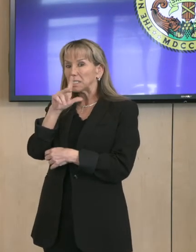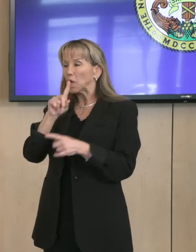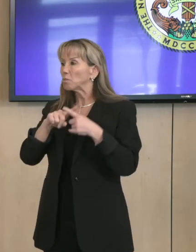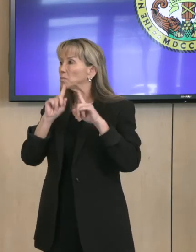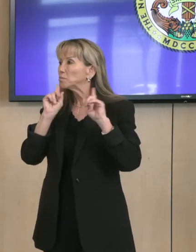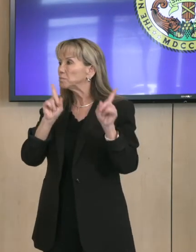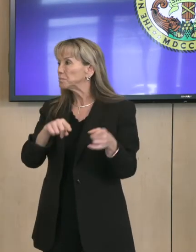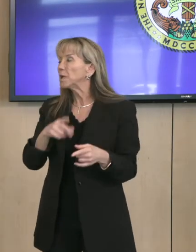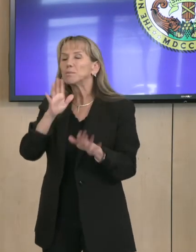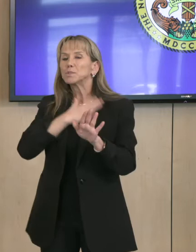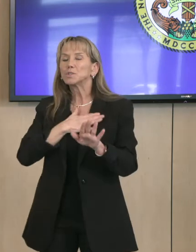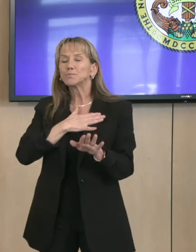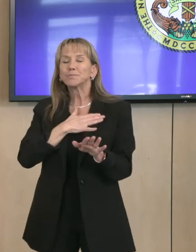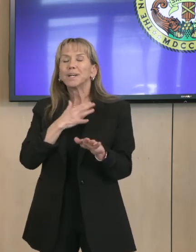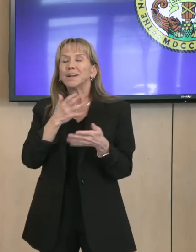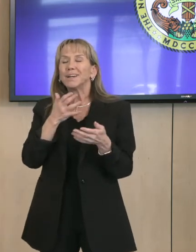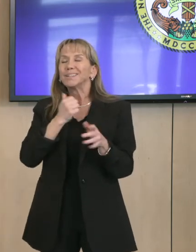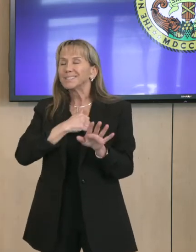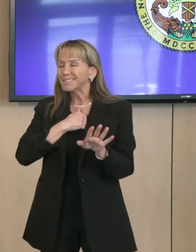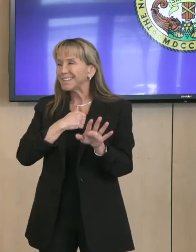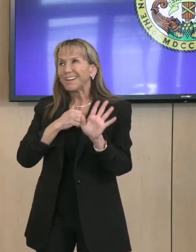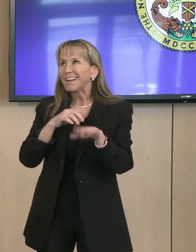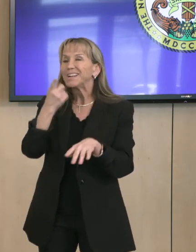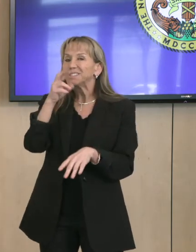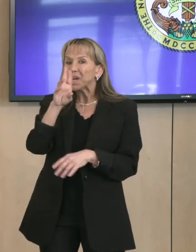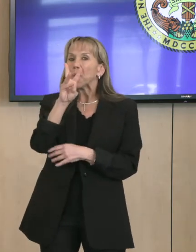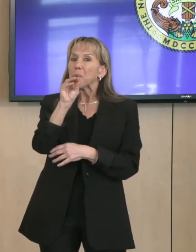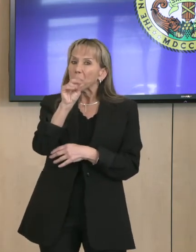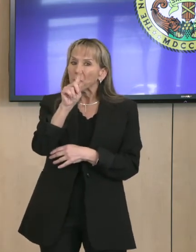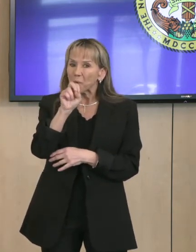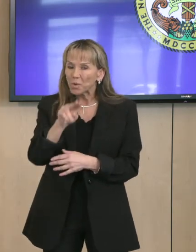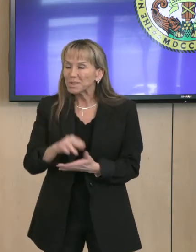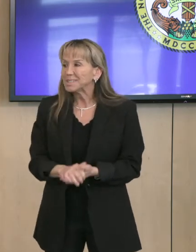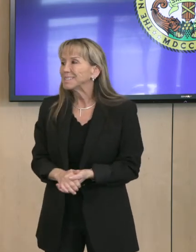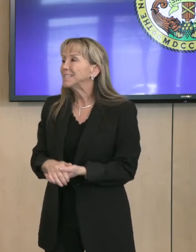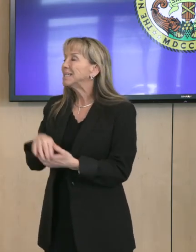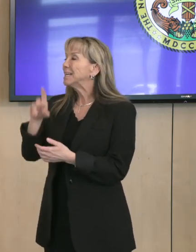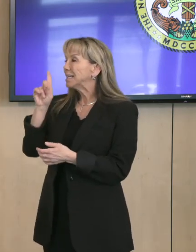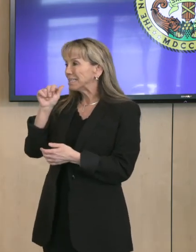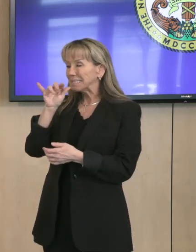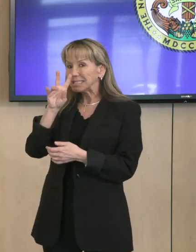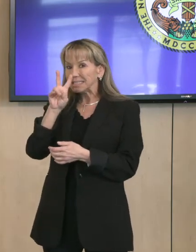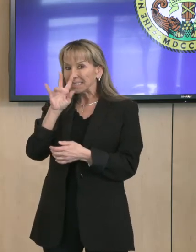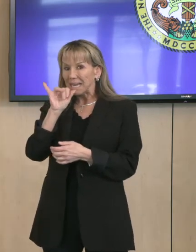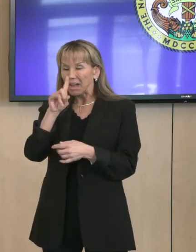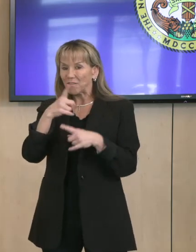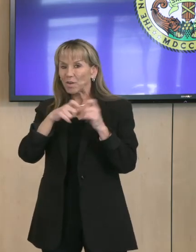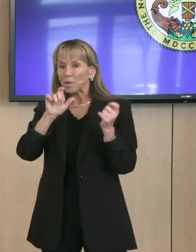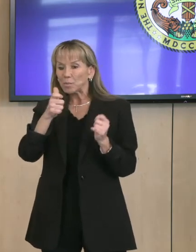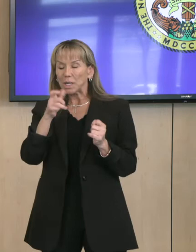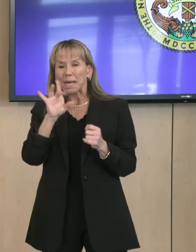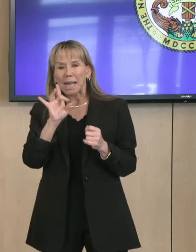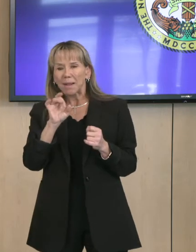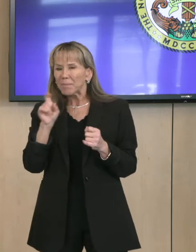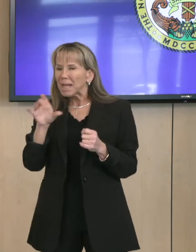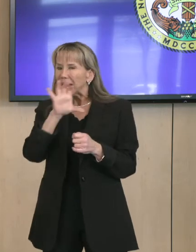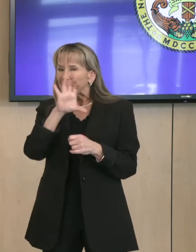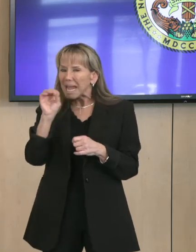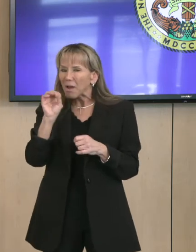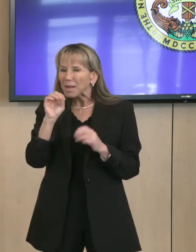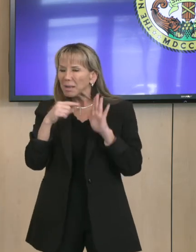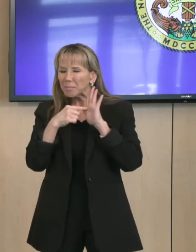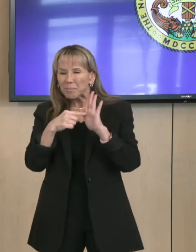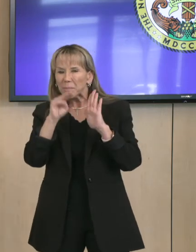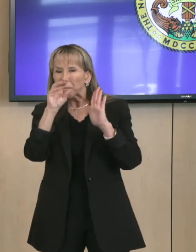Dr. Wooten. Yes. I stand corrected. Thank you. This is from David from Channel 8. Does the county modeling still show the number